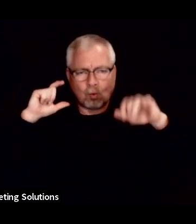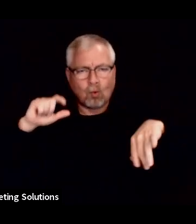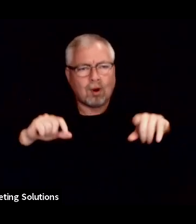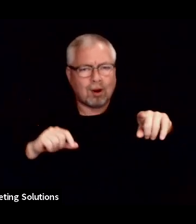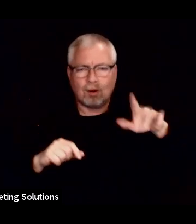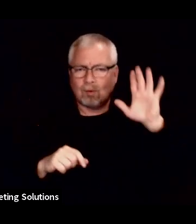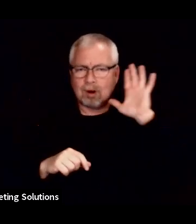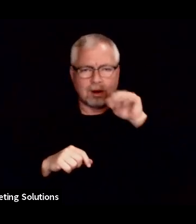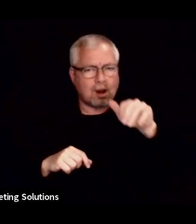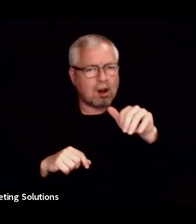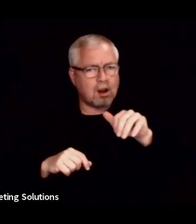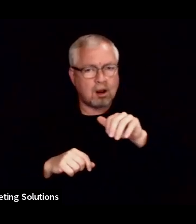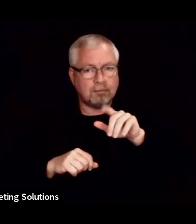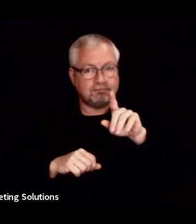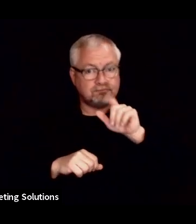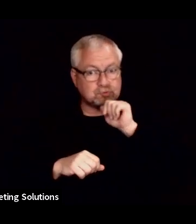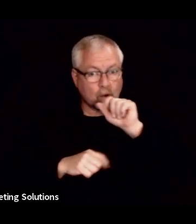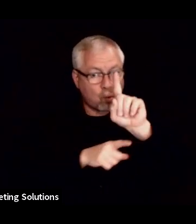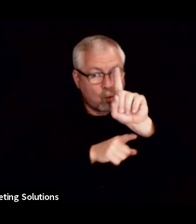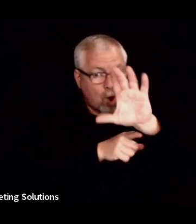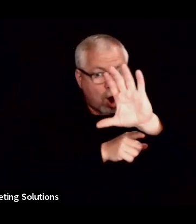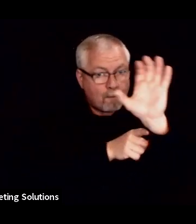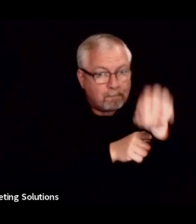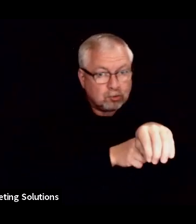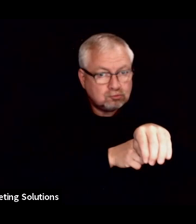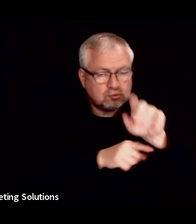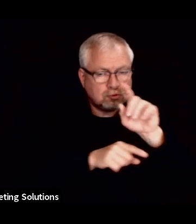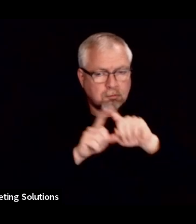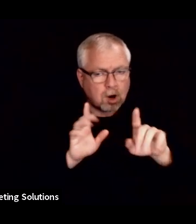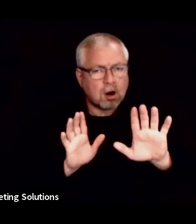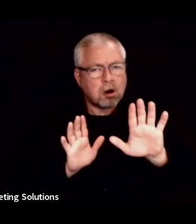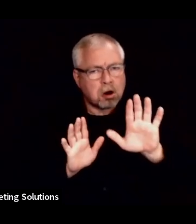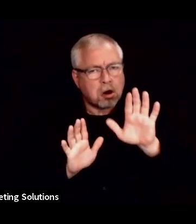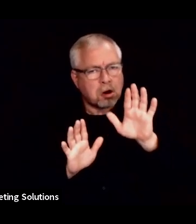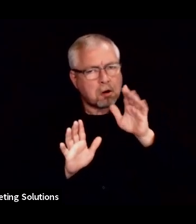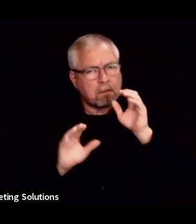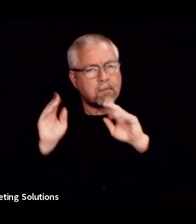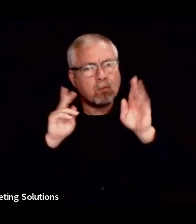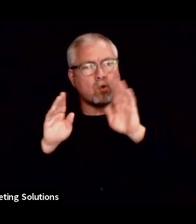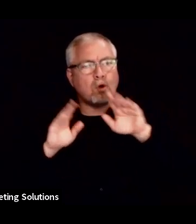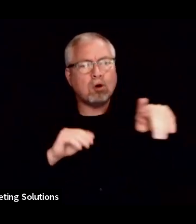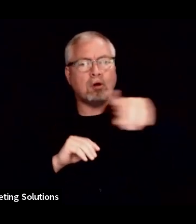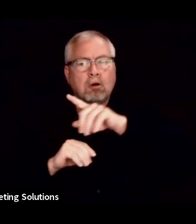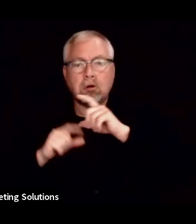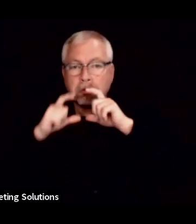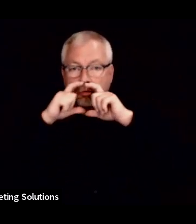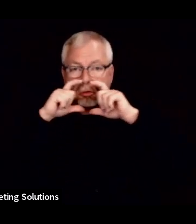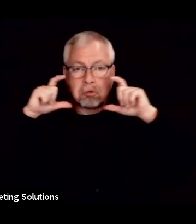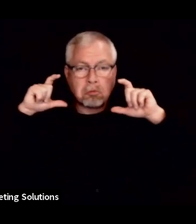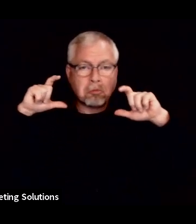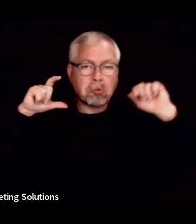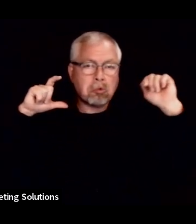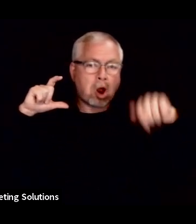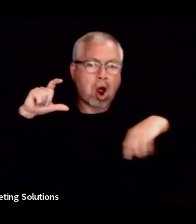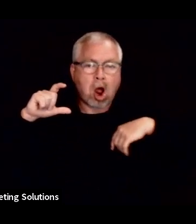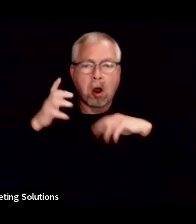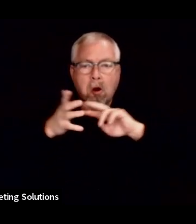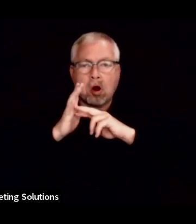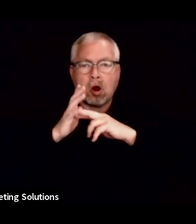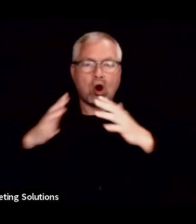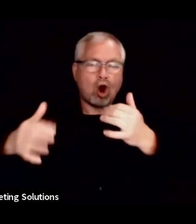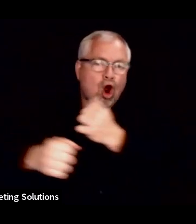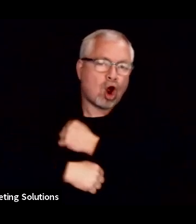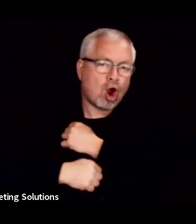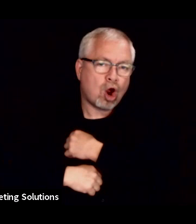guarantee, and one thing we keep reinforcing, we worry that people will think, well, if I'm wearing a mask, even if I'm not feeling so good, that's okay because I'm wearing a